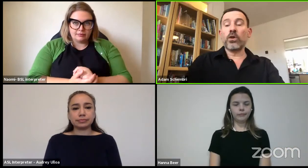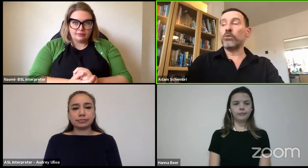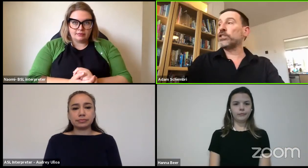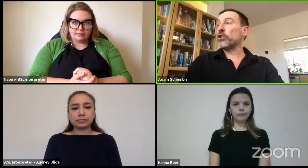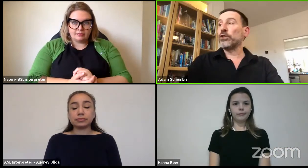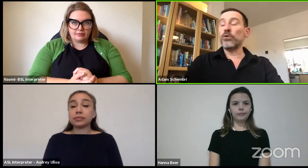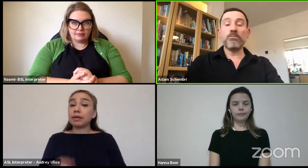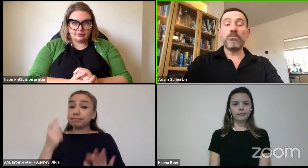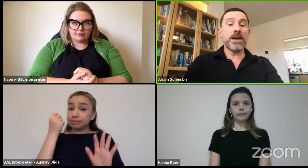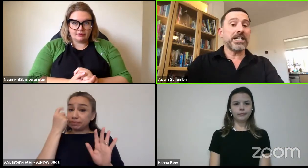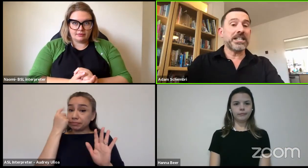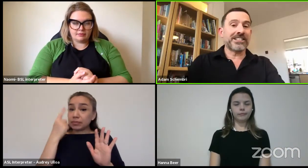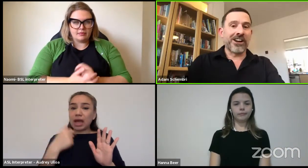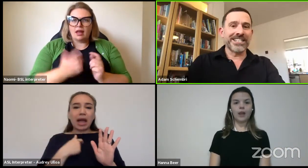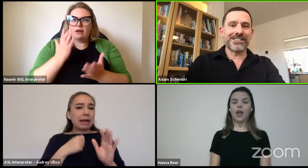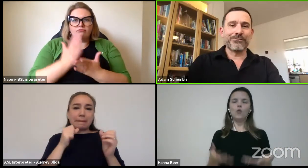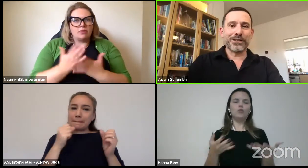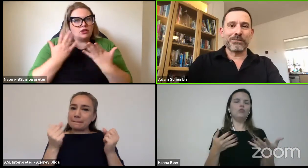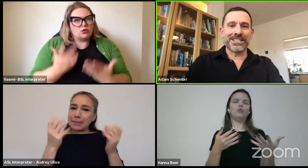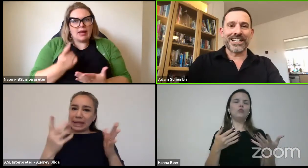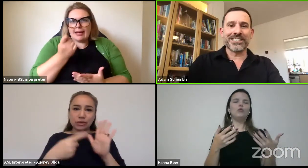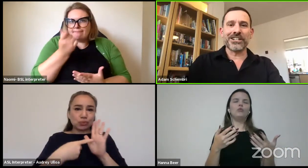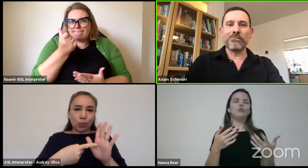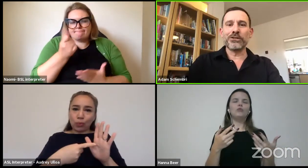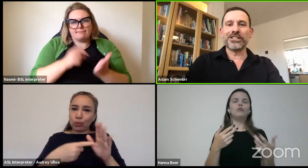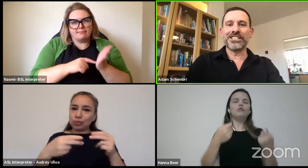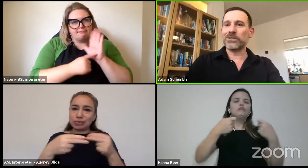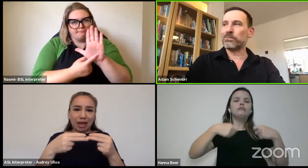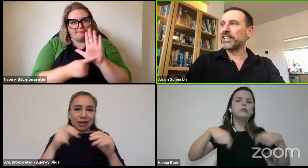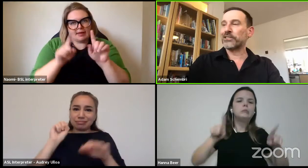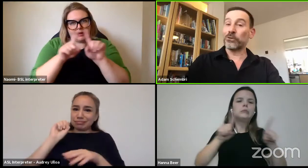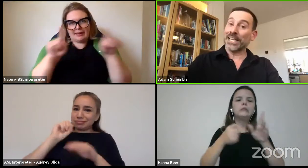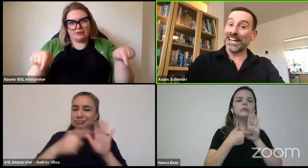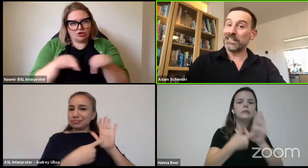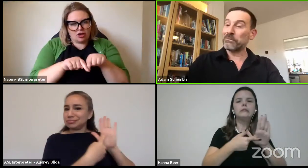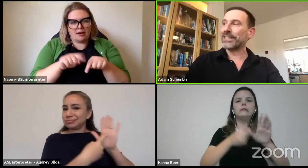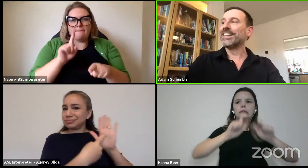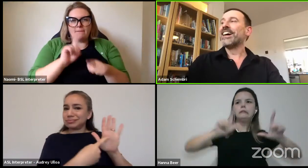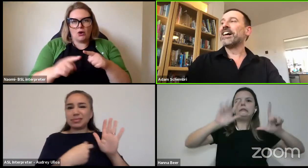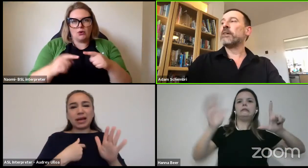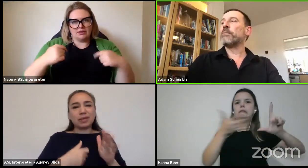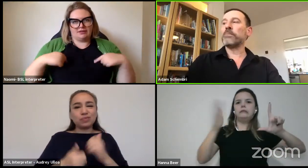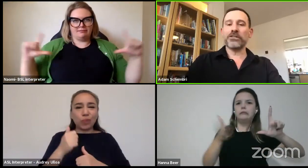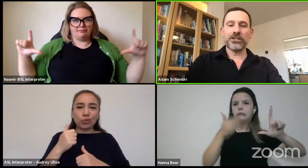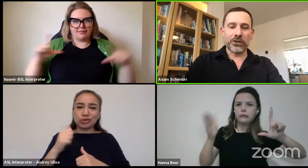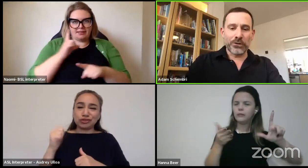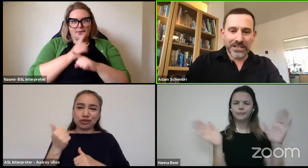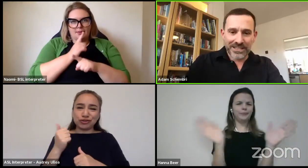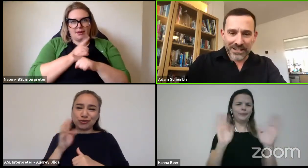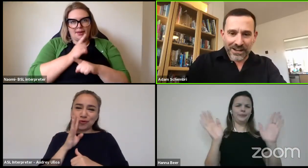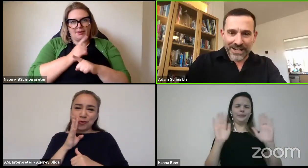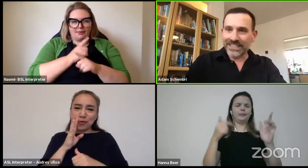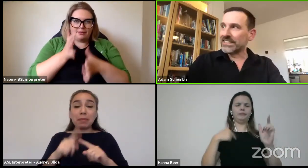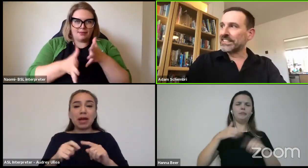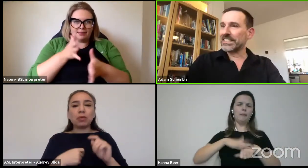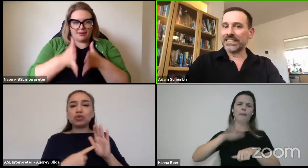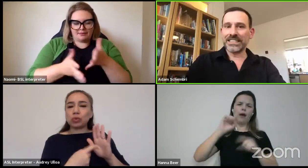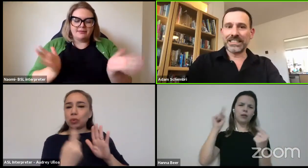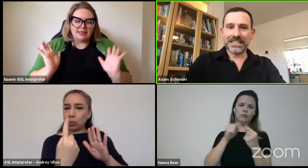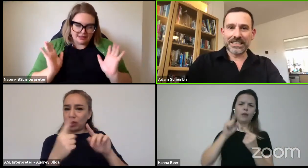I won't be showing you many slides through this presentation. I'll mostly just be a talking head, but I'm going to show you this